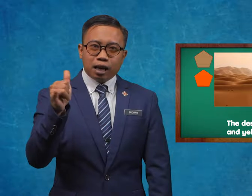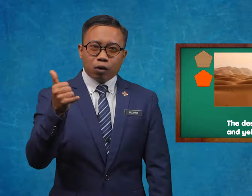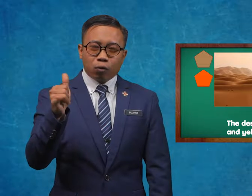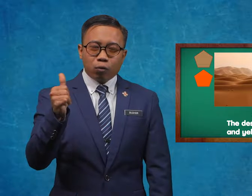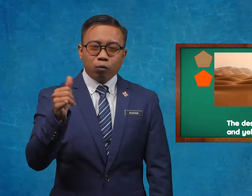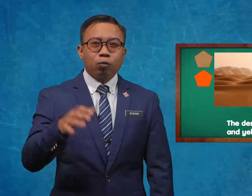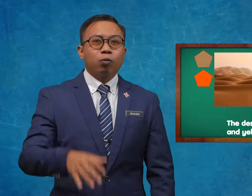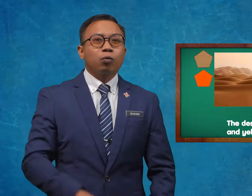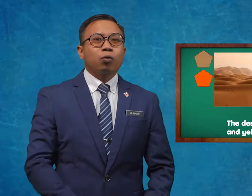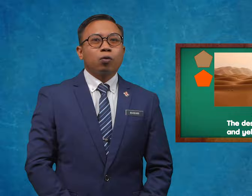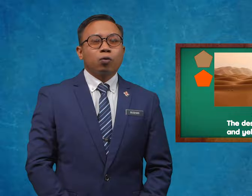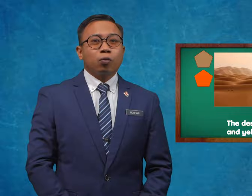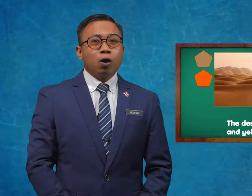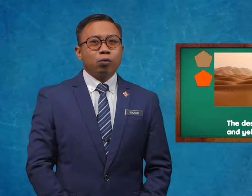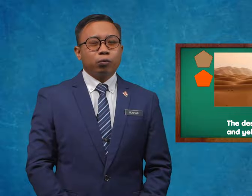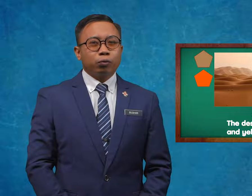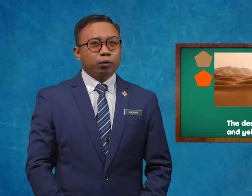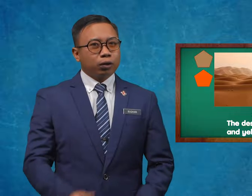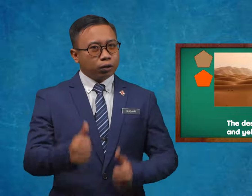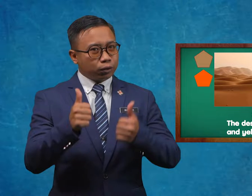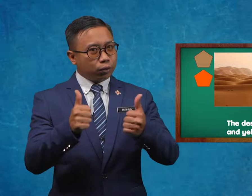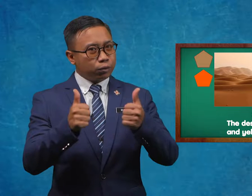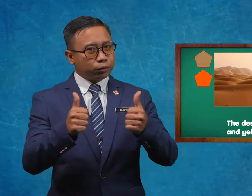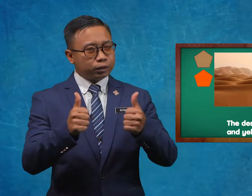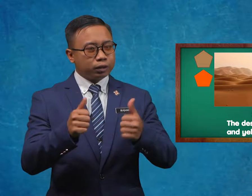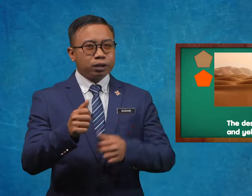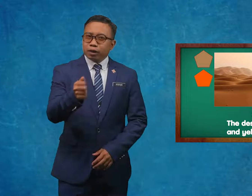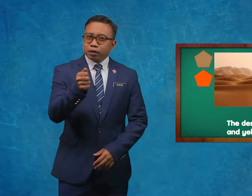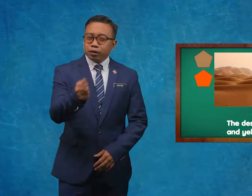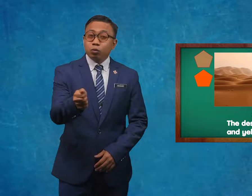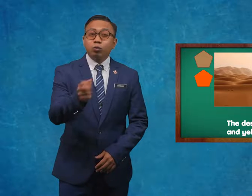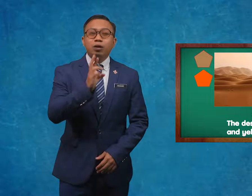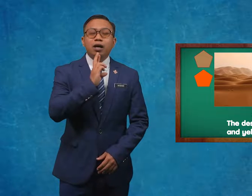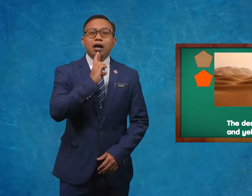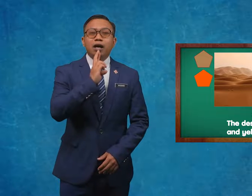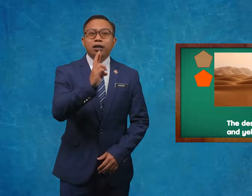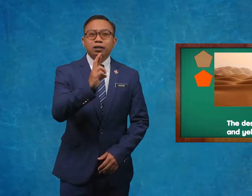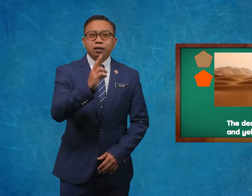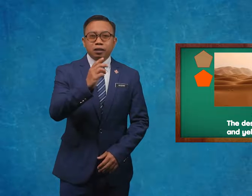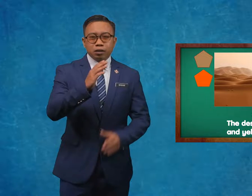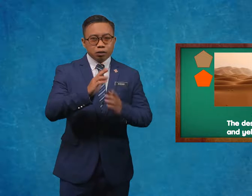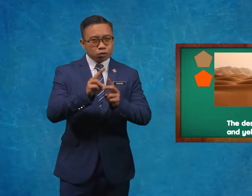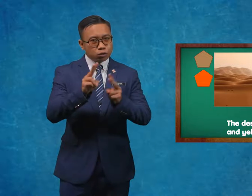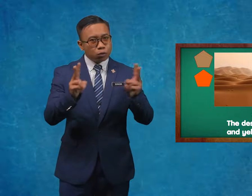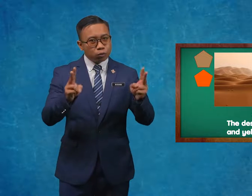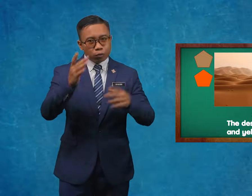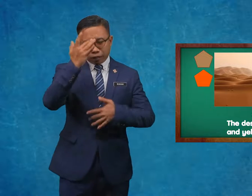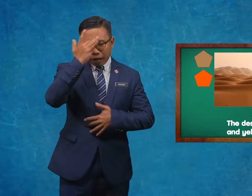yellow. Whoa, good. You are so